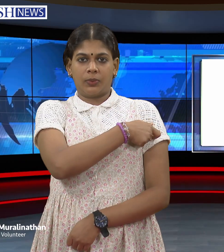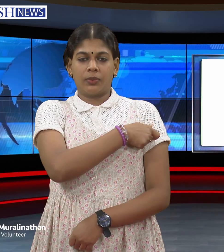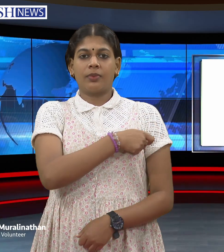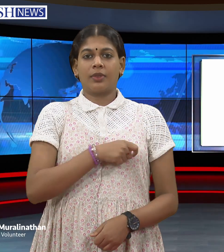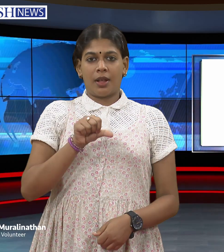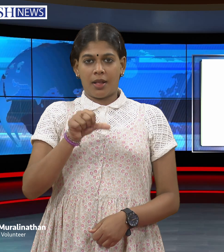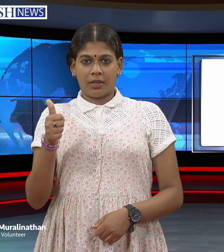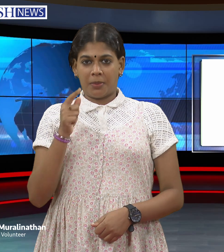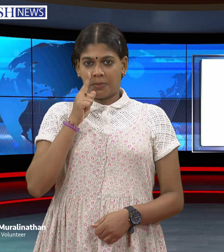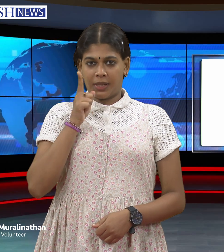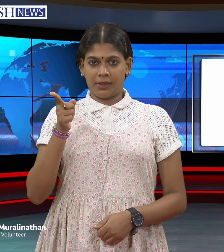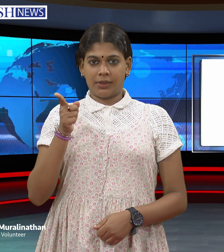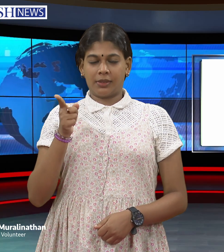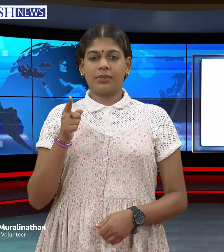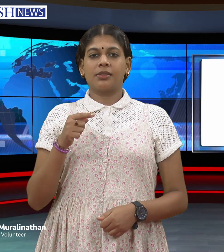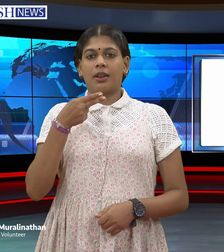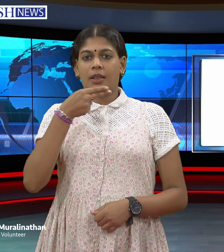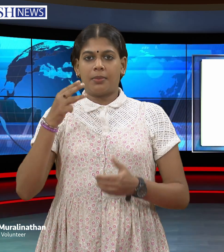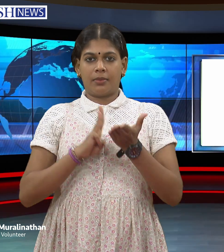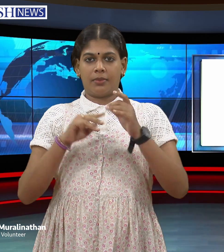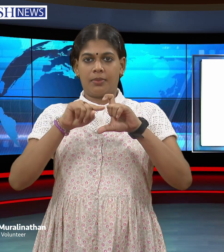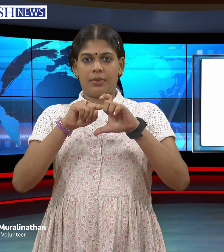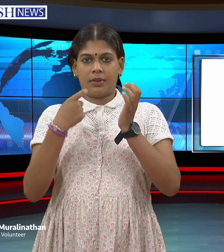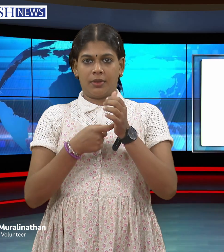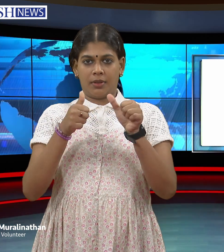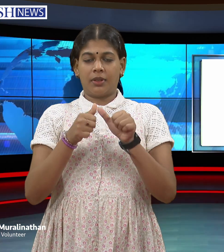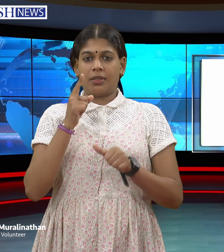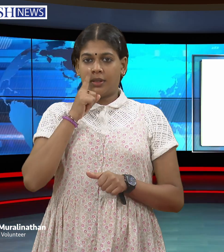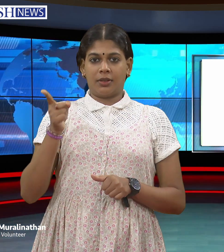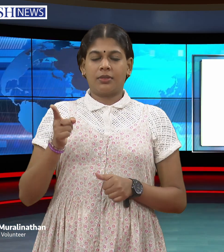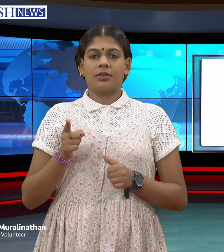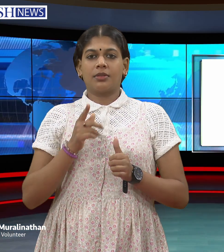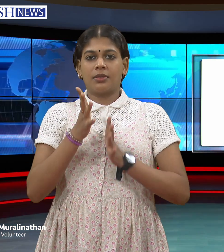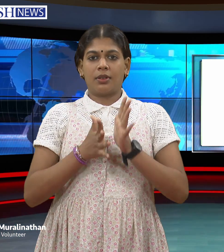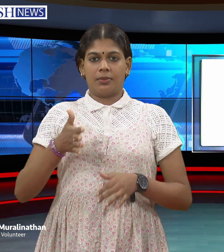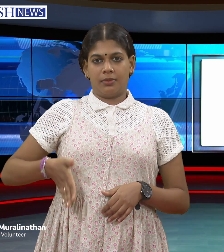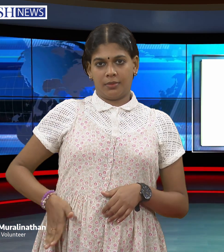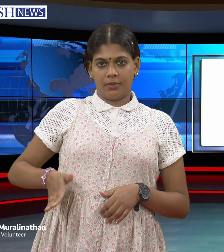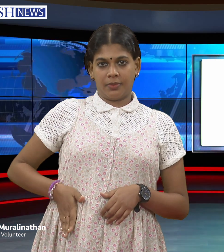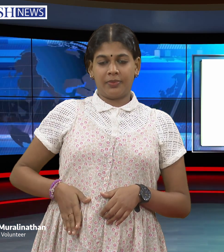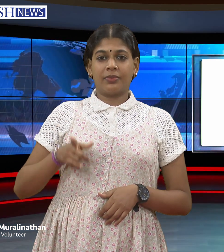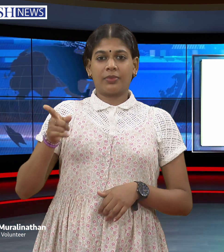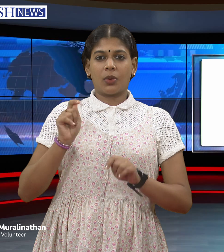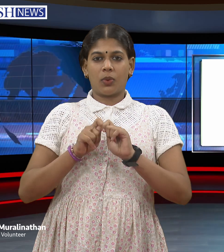NISH, signing the news for you along with Ms. Sylvie Maximena, NISH faculty. See you again next week. Thank you.